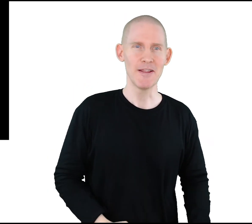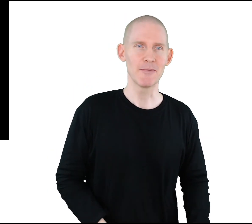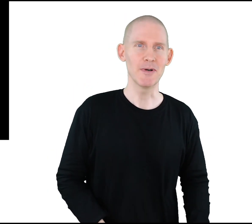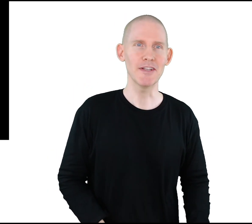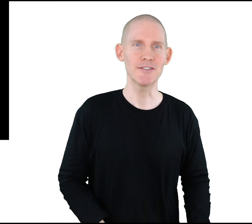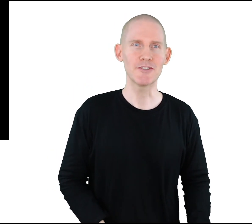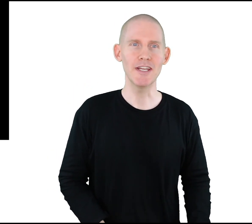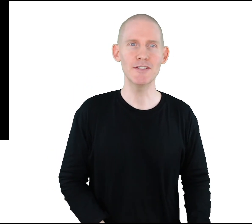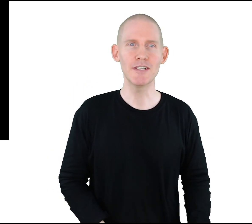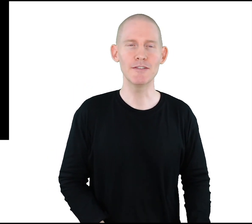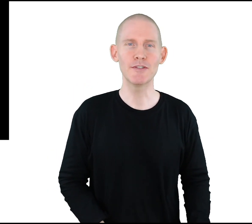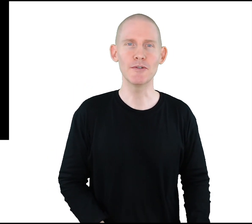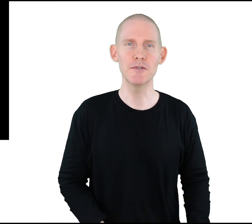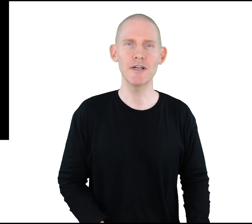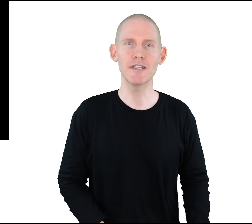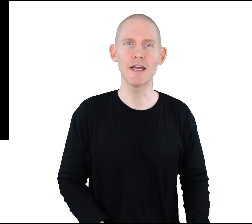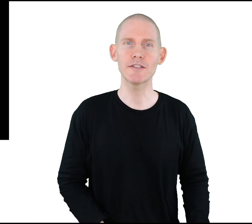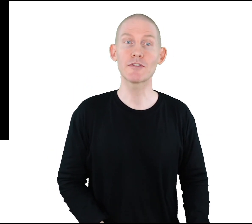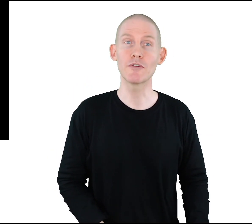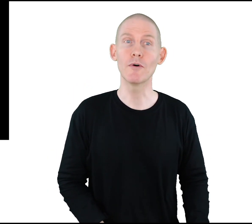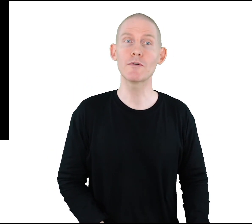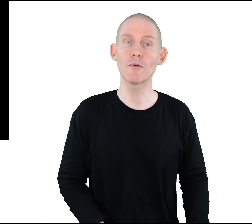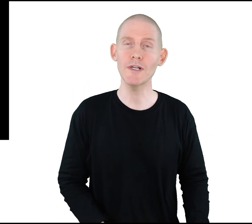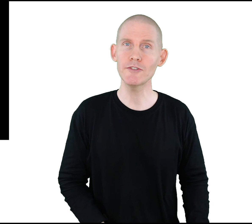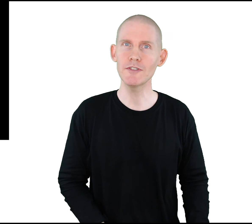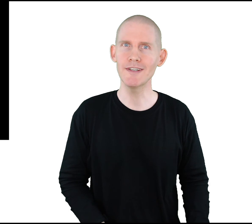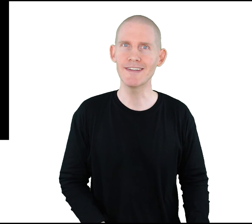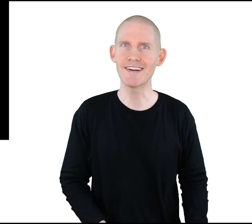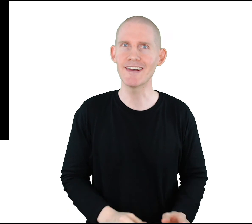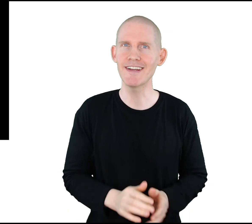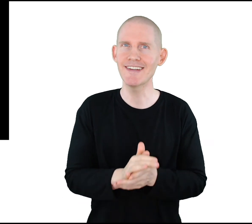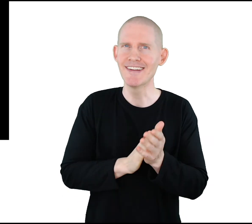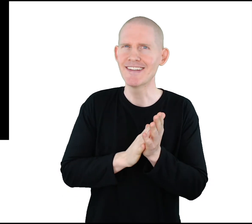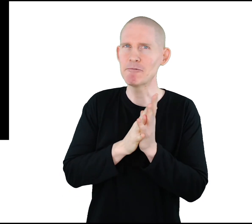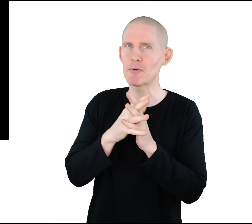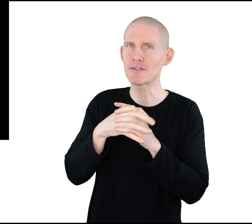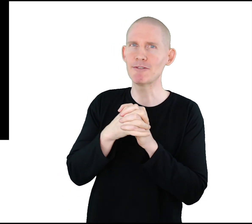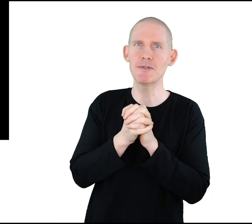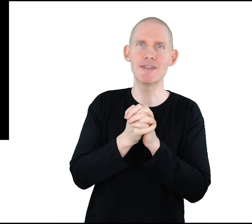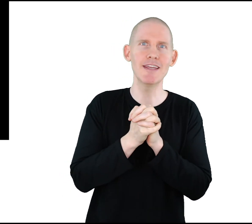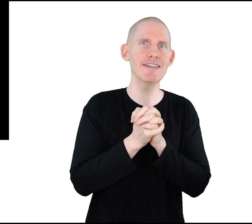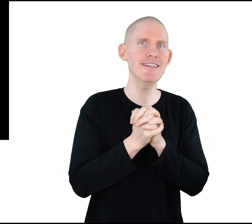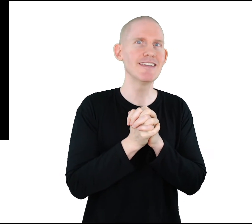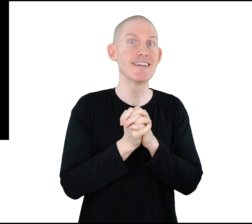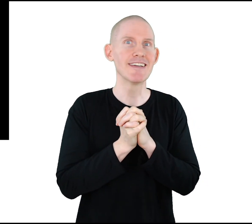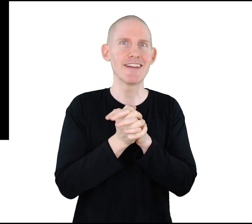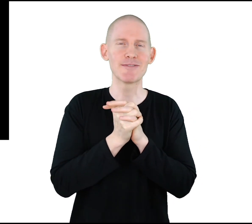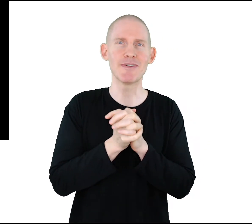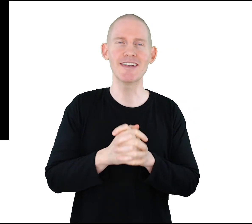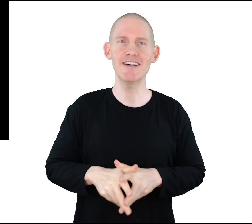Well, let's change it into a yes/no question, all right? Remember what to do at the end? Let's find out. Here we